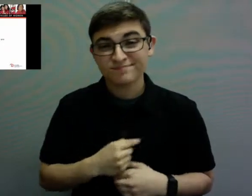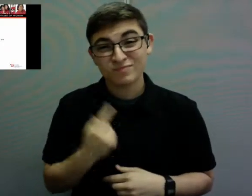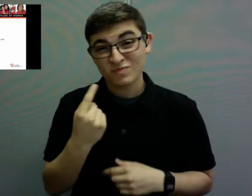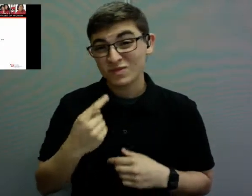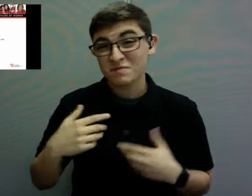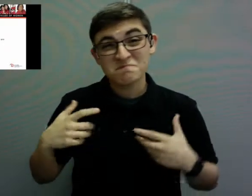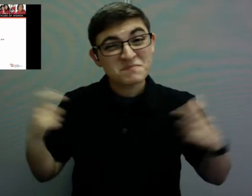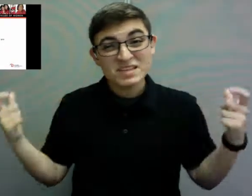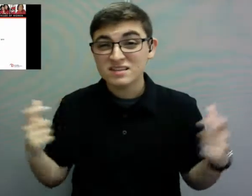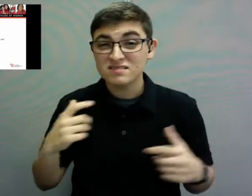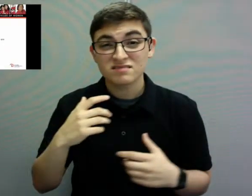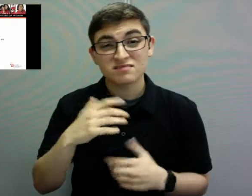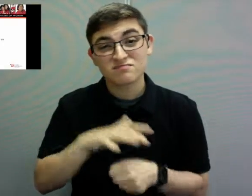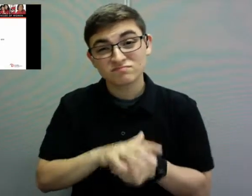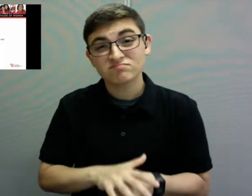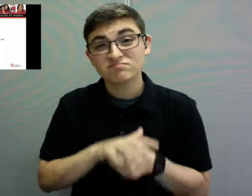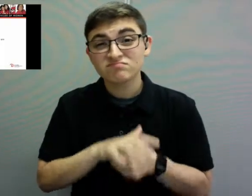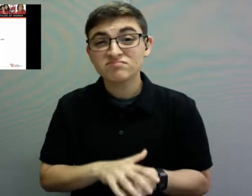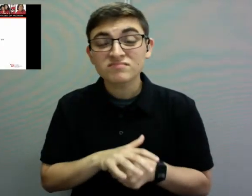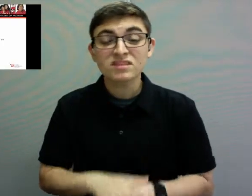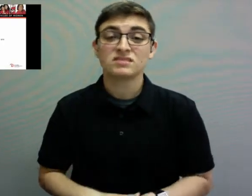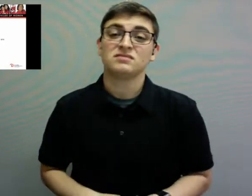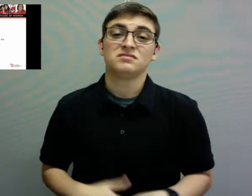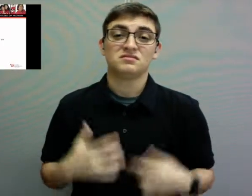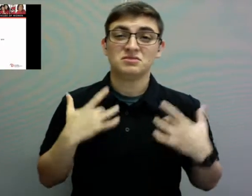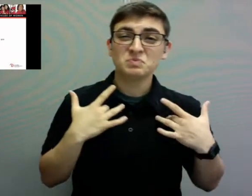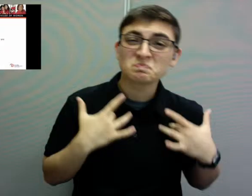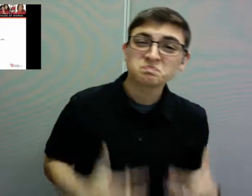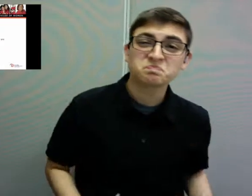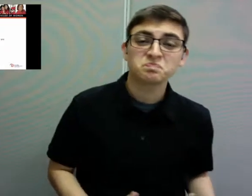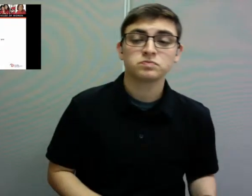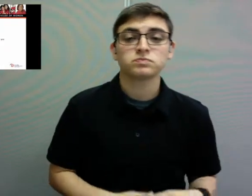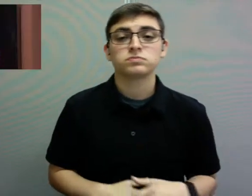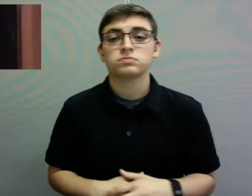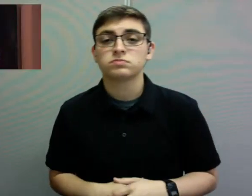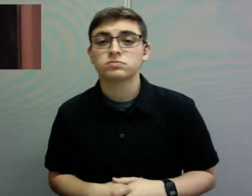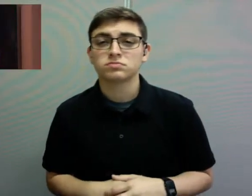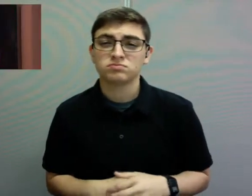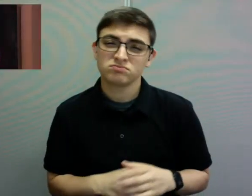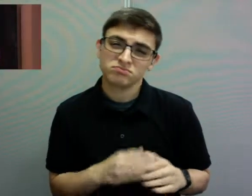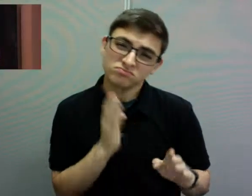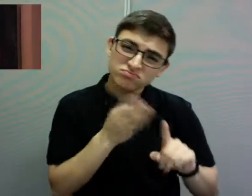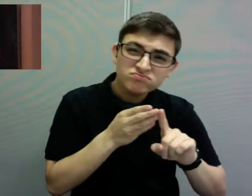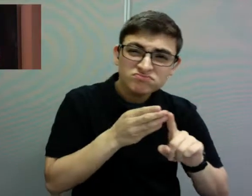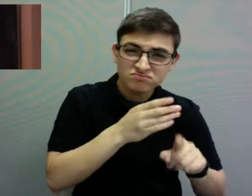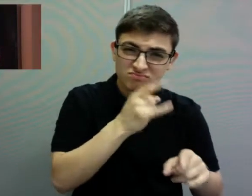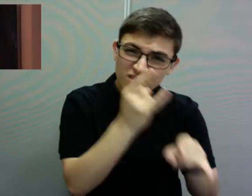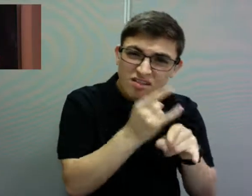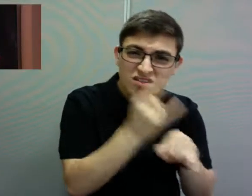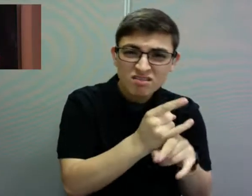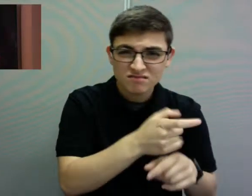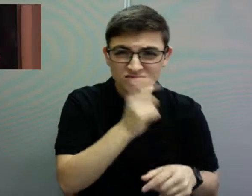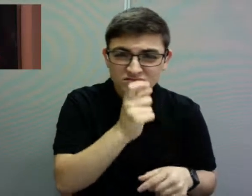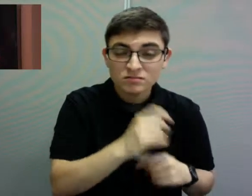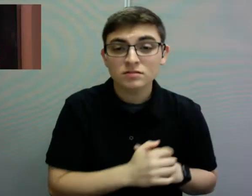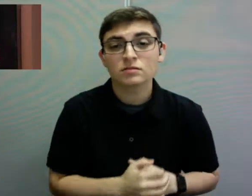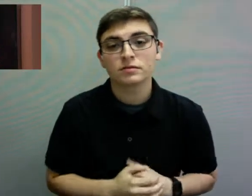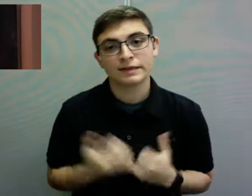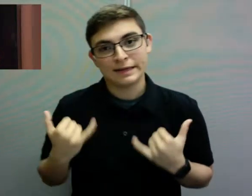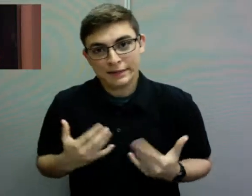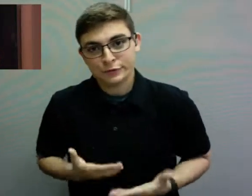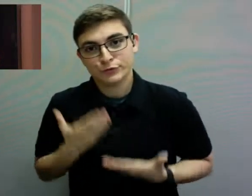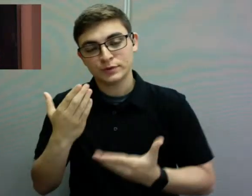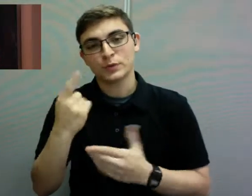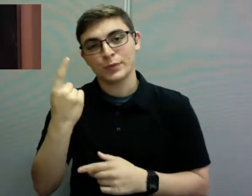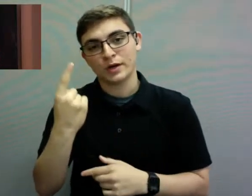depression, this can absolutely put strain on your heart. Too much alcohol. The recommendation right now is approximately 1 glass of